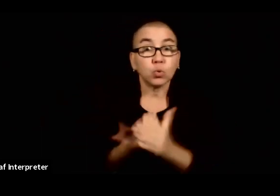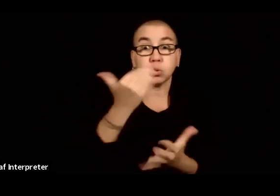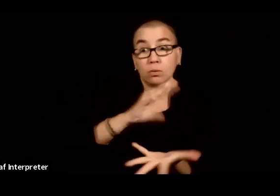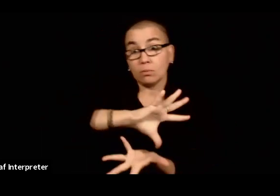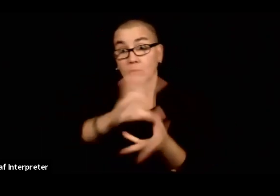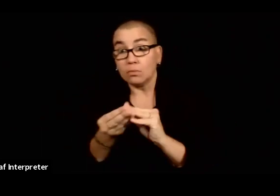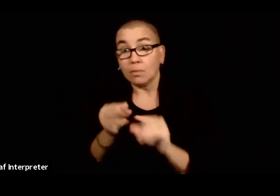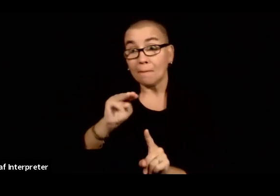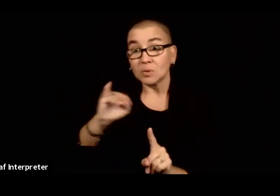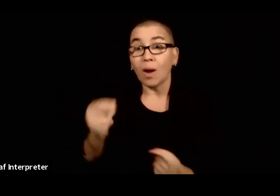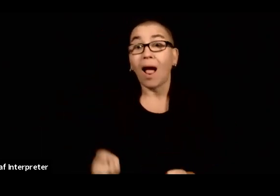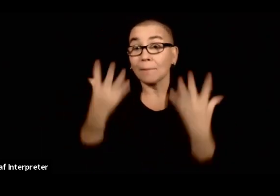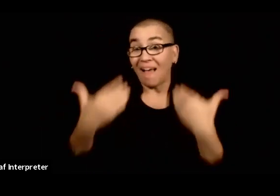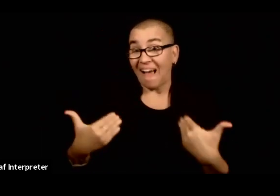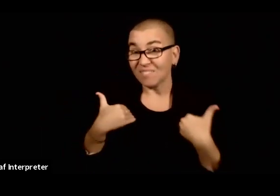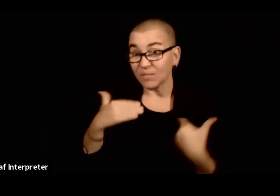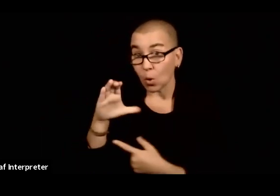61,516 cases.